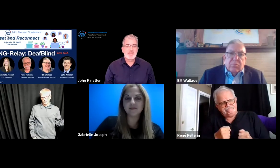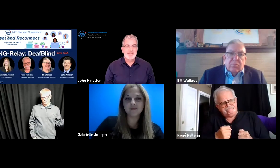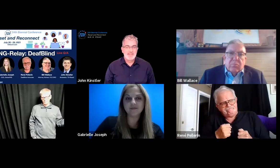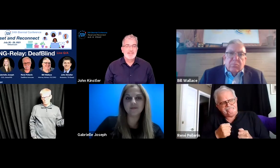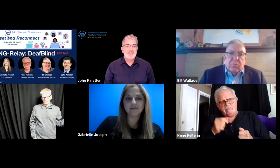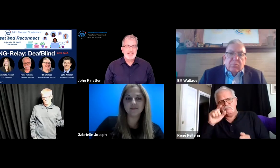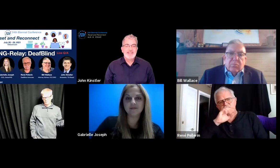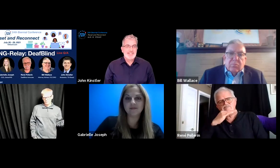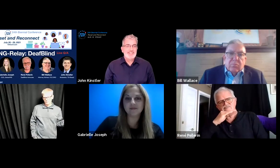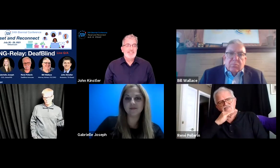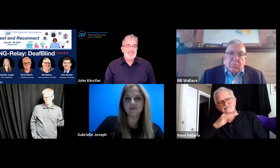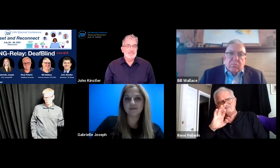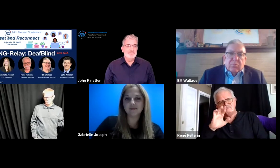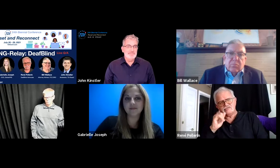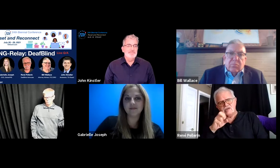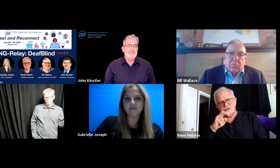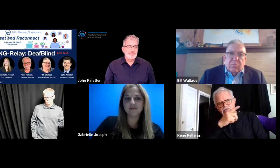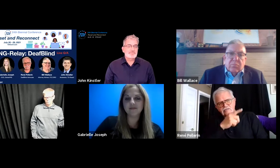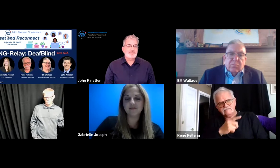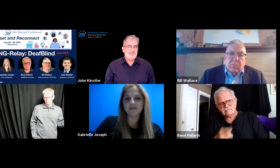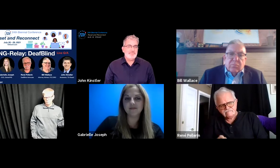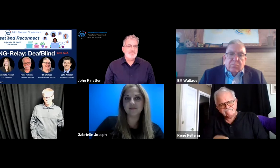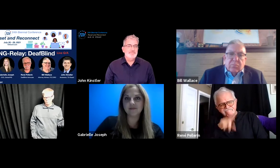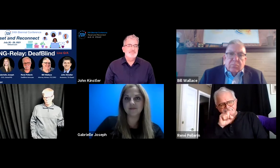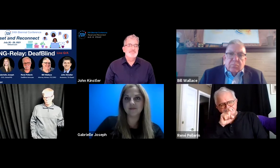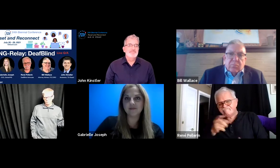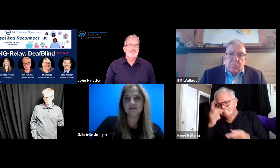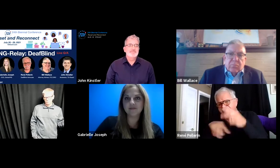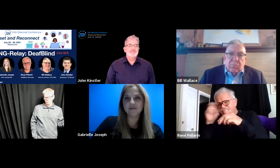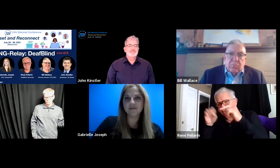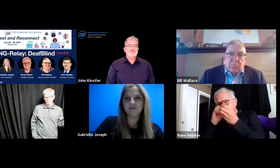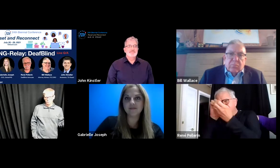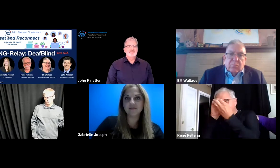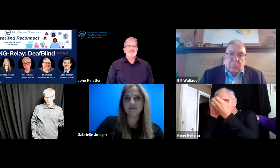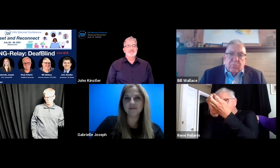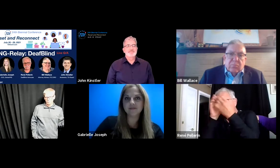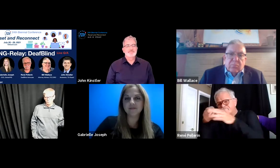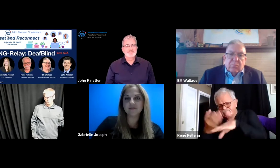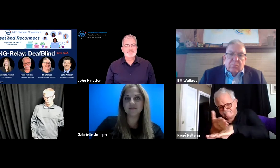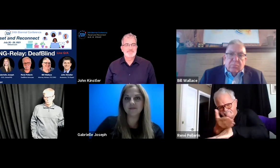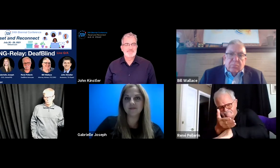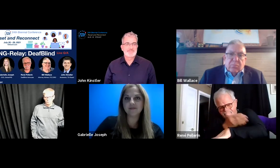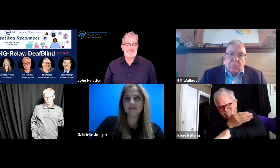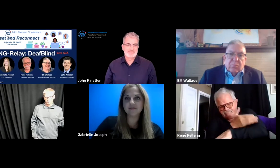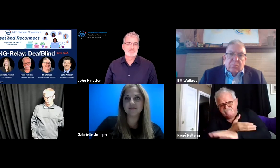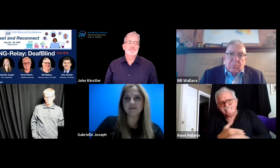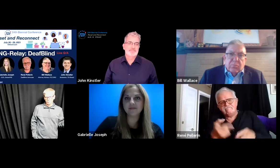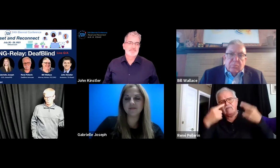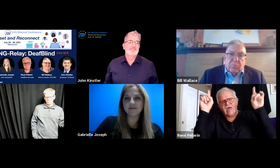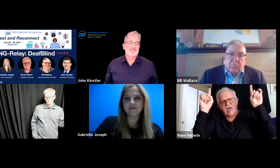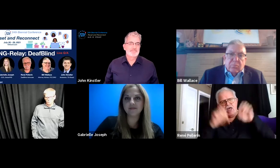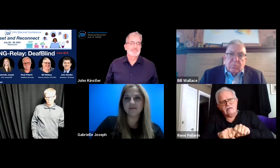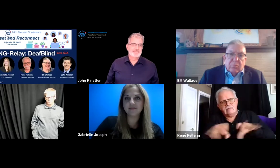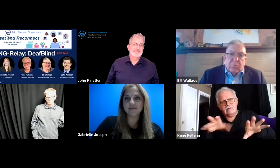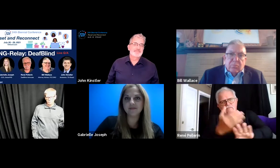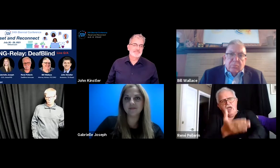to America. And then all of a sudden, Brian was getting frustrated with the system and was working